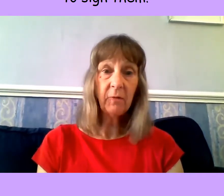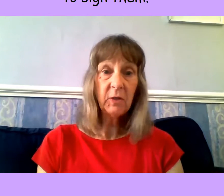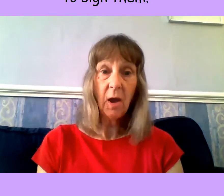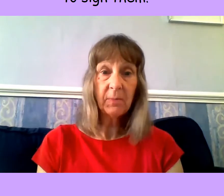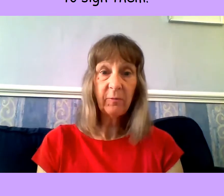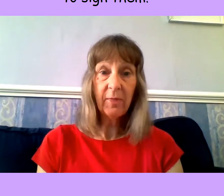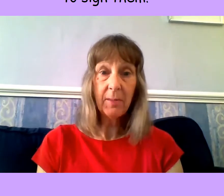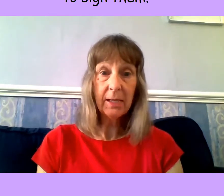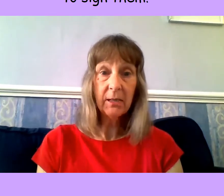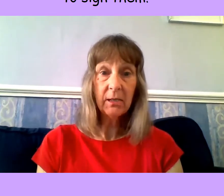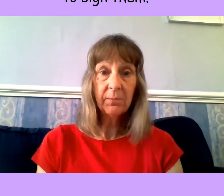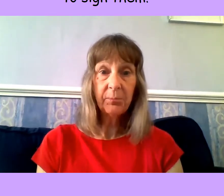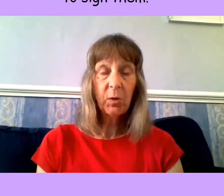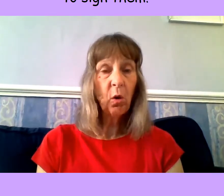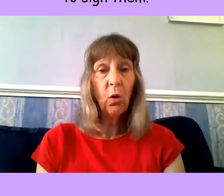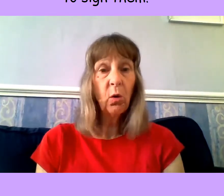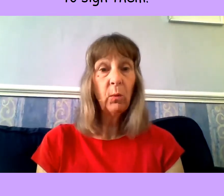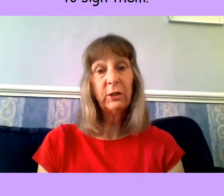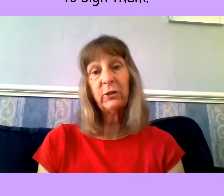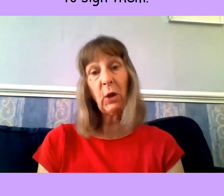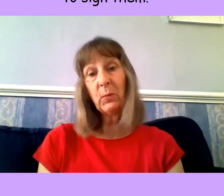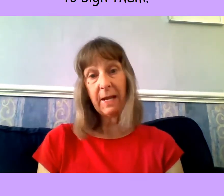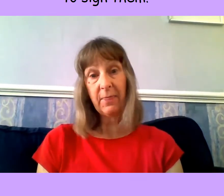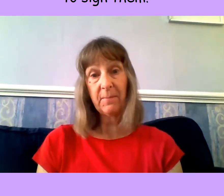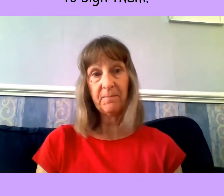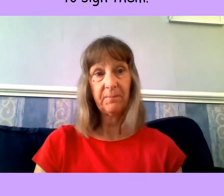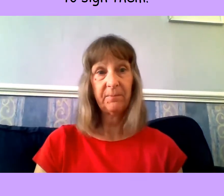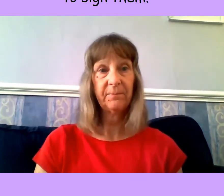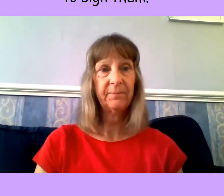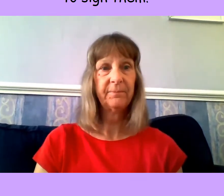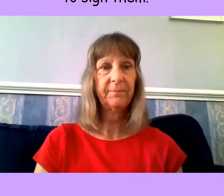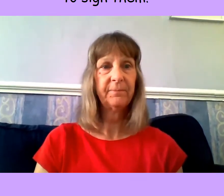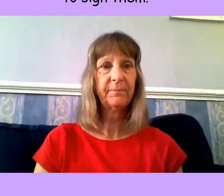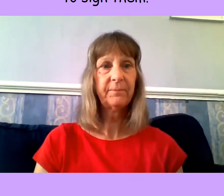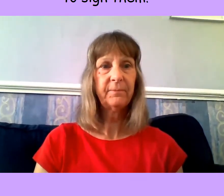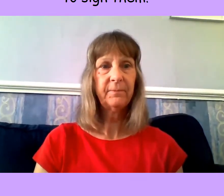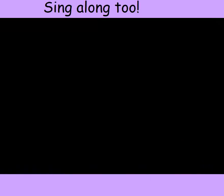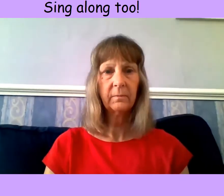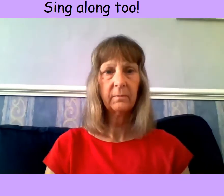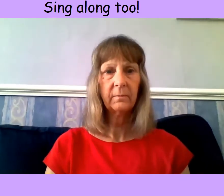don't have enough time to fit them in, or we just don't need them.